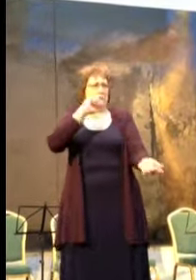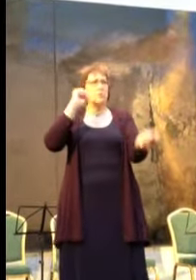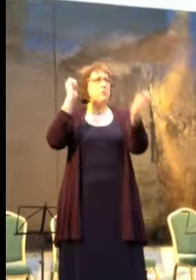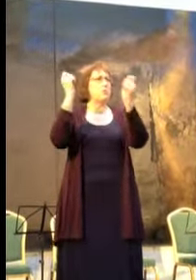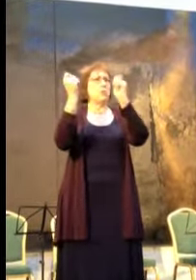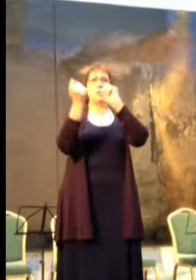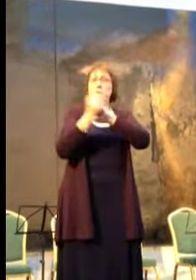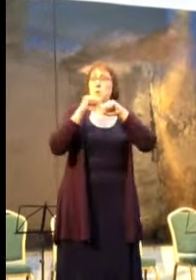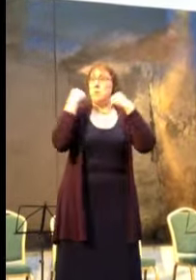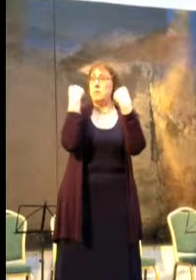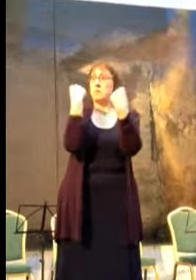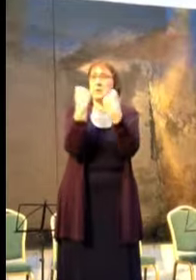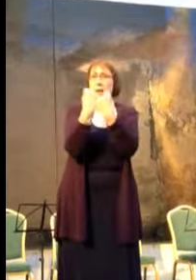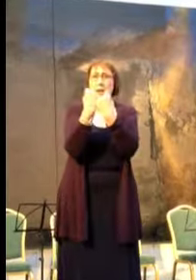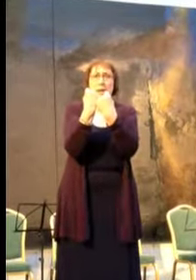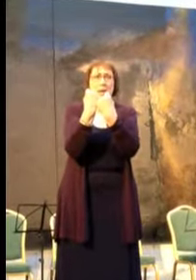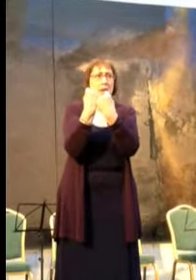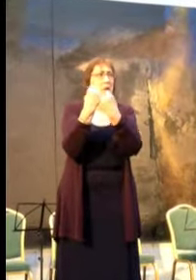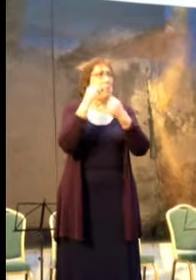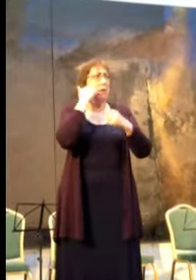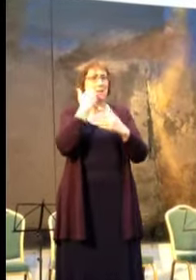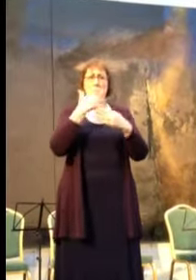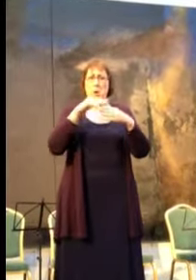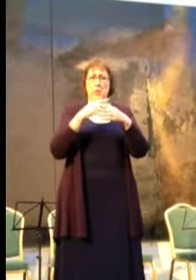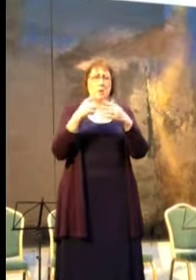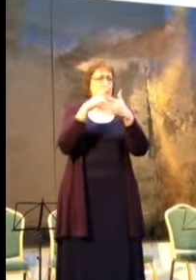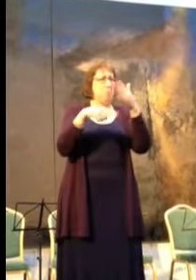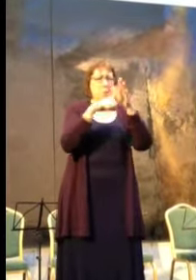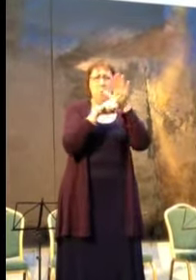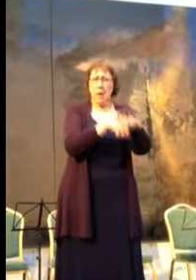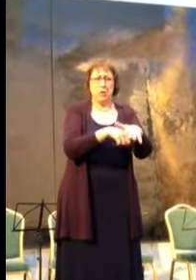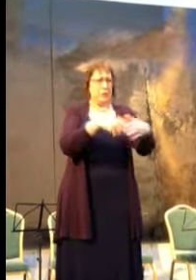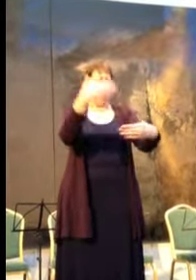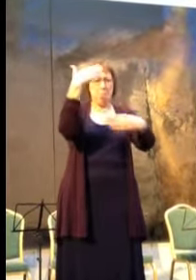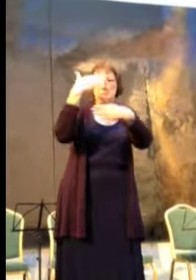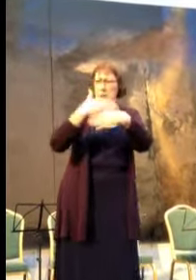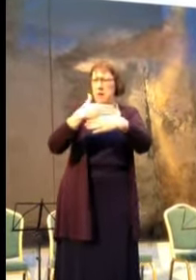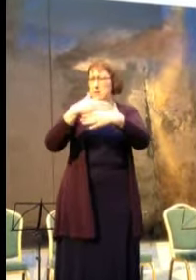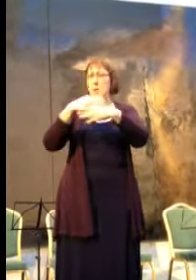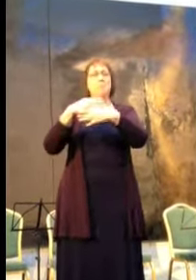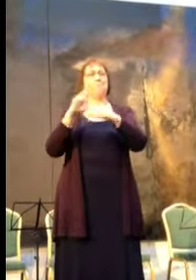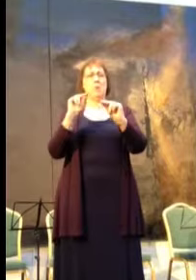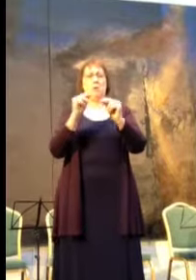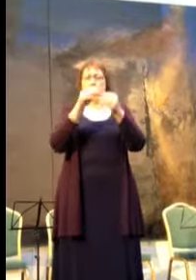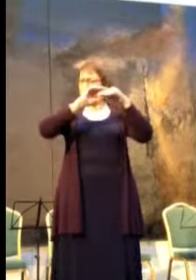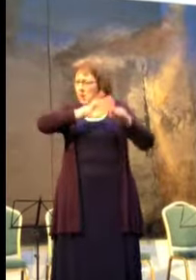our society by removing every obstacle of prejudice and barrier to participation and